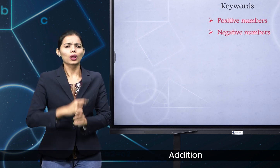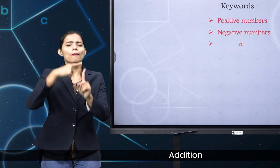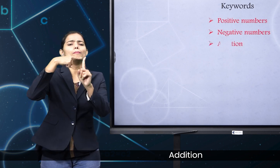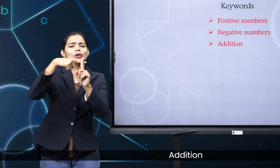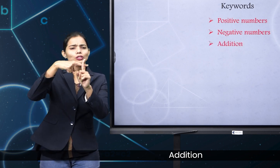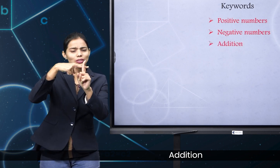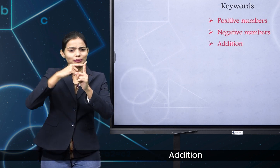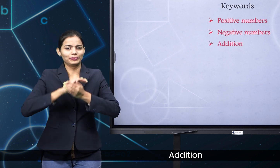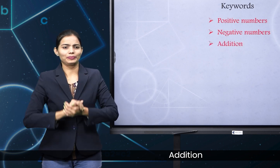addition,